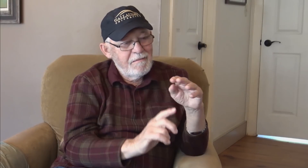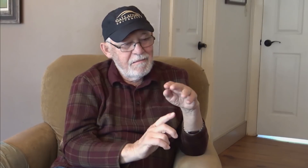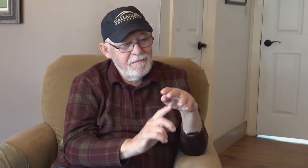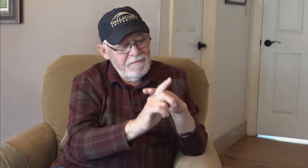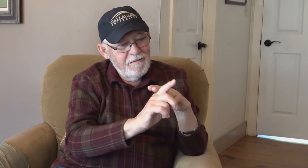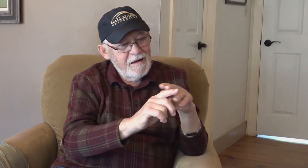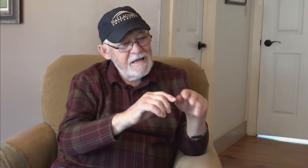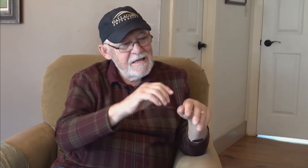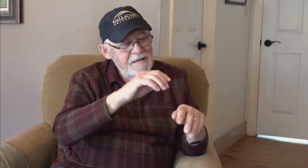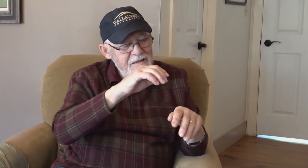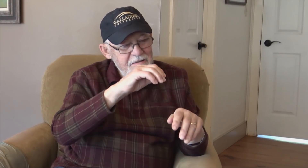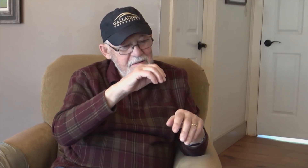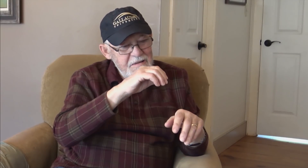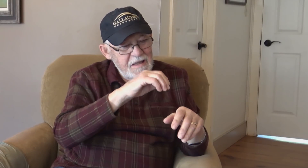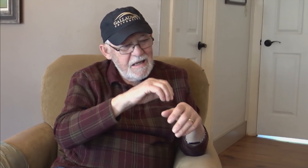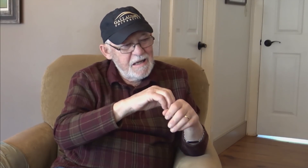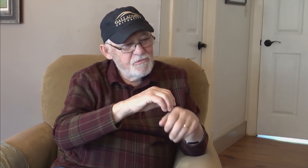And his quote